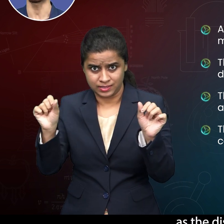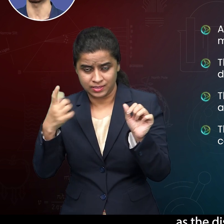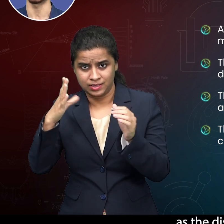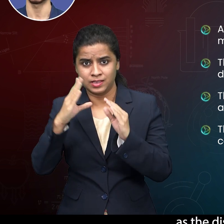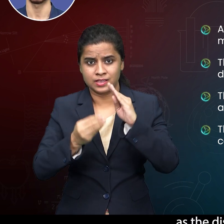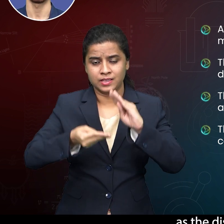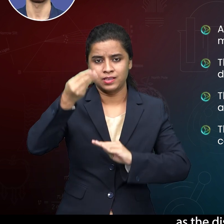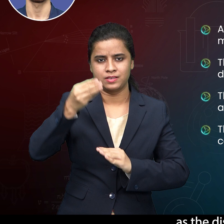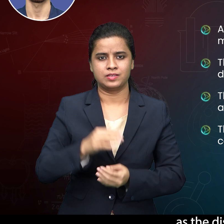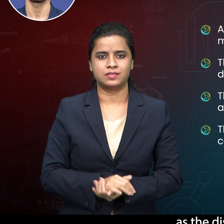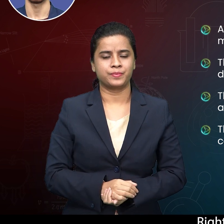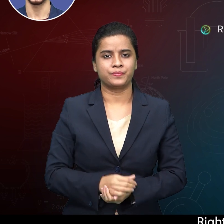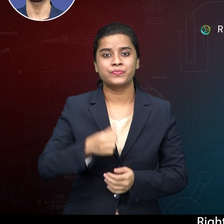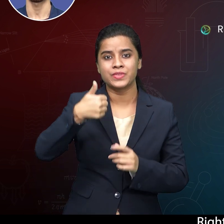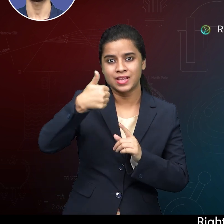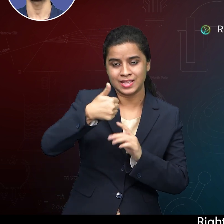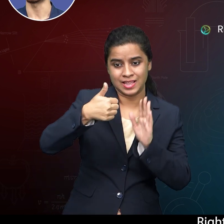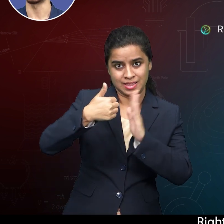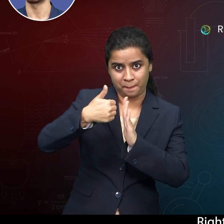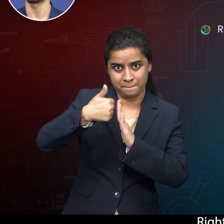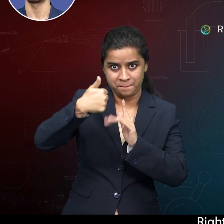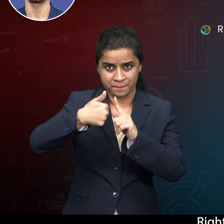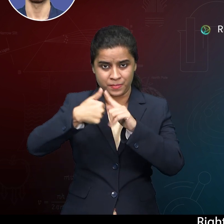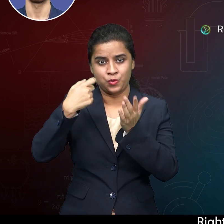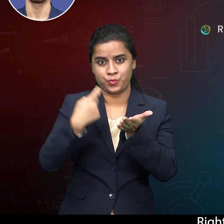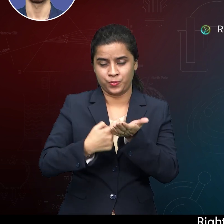it increases. Right hand thumb rule.